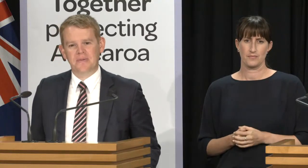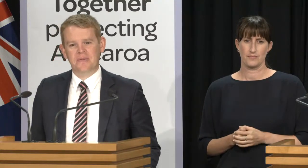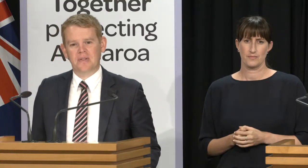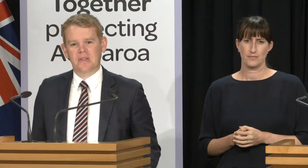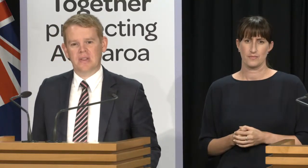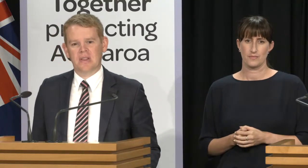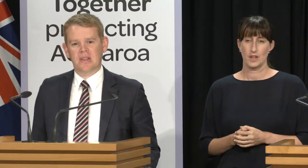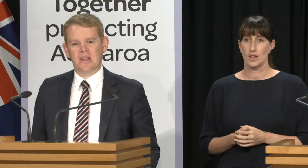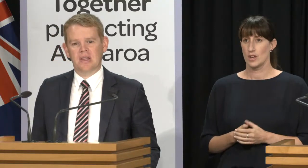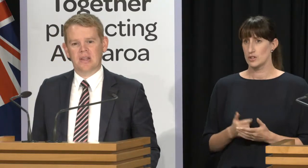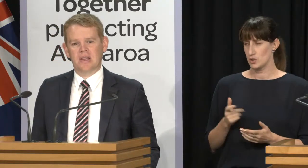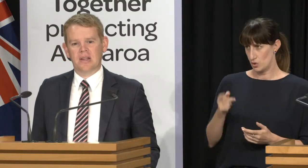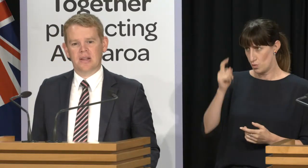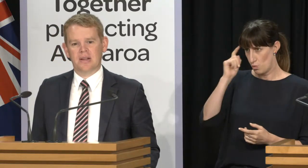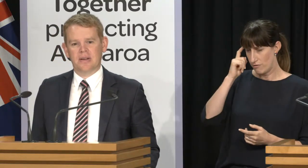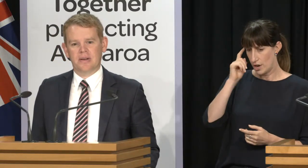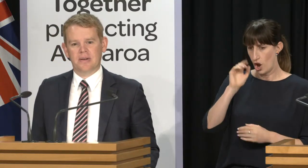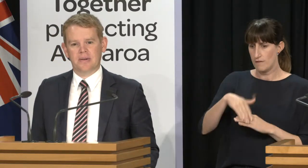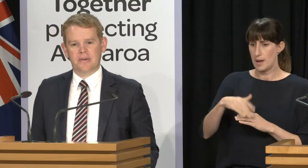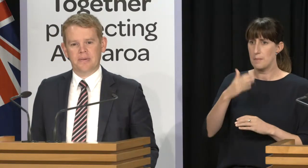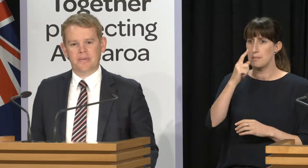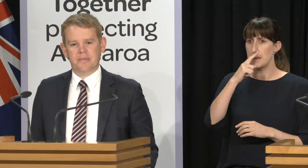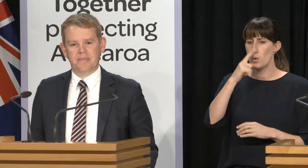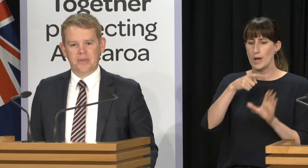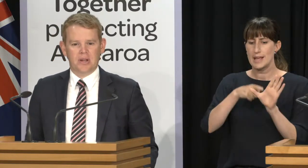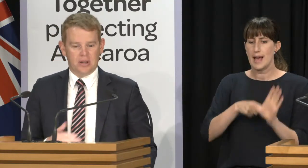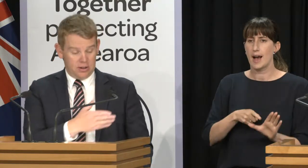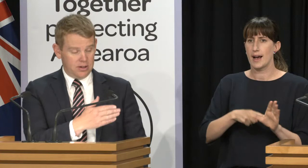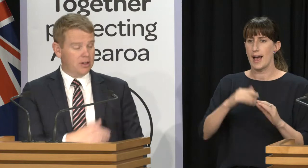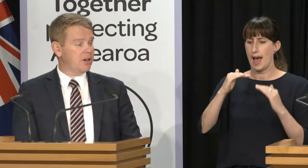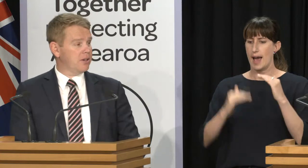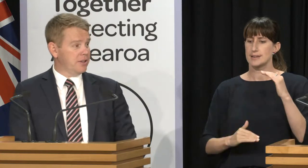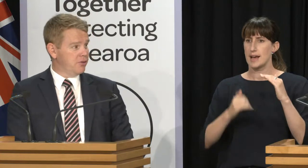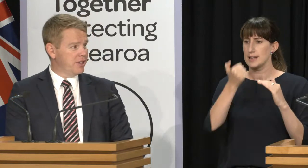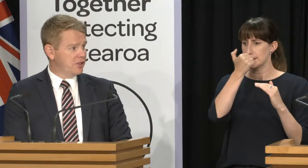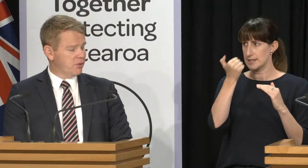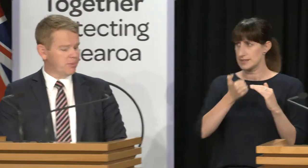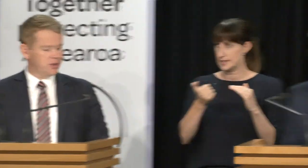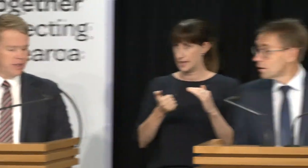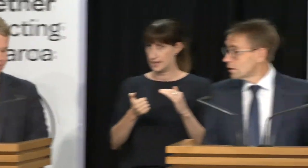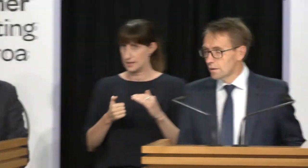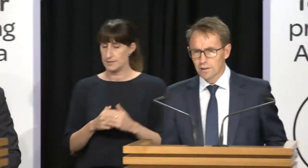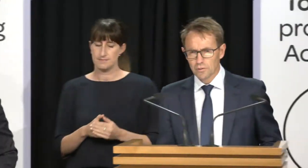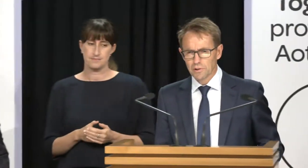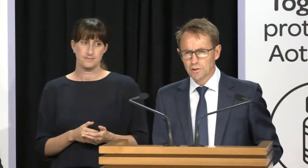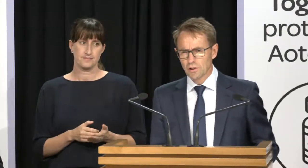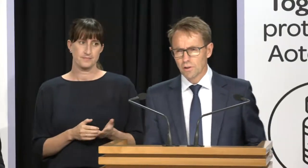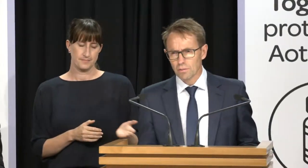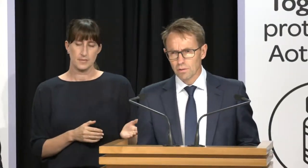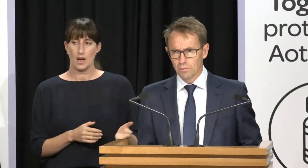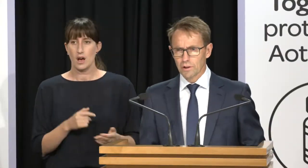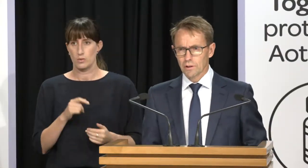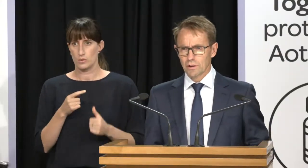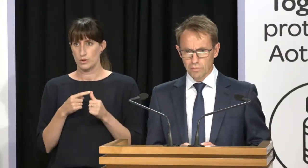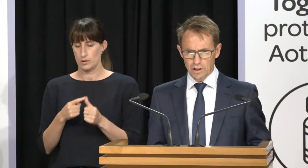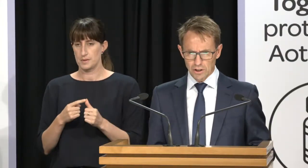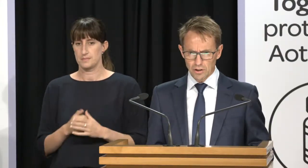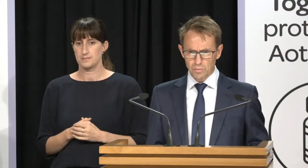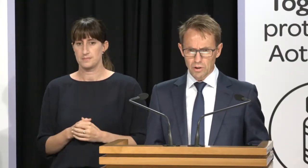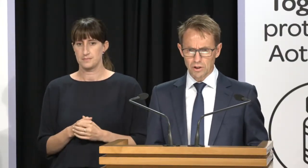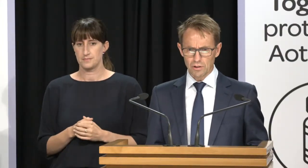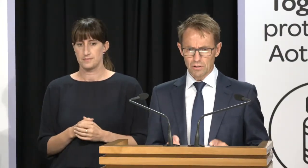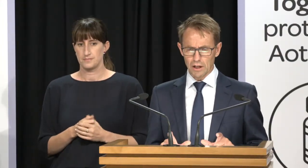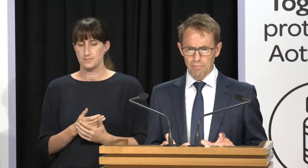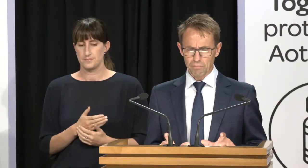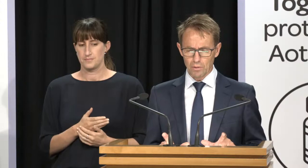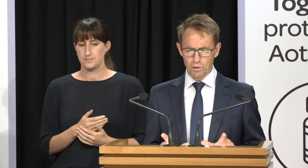under 16-year-olds, and are there any plans to use a different vaccine for vaccinated? I'll let the Director General comment on that. Thanks, Minister. So, look, we continue